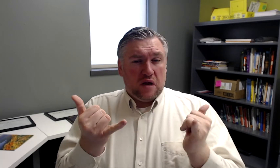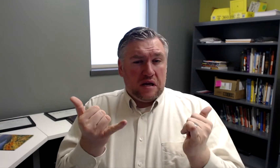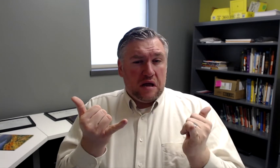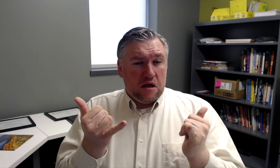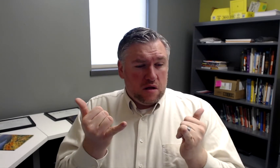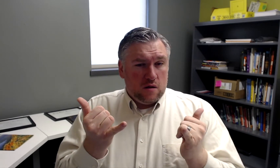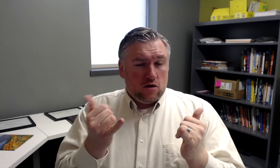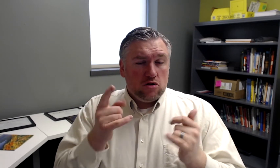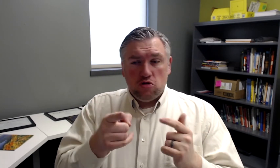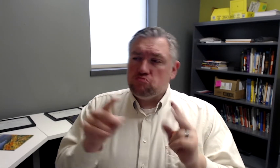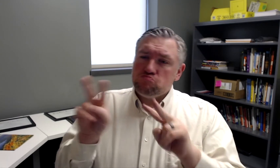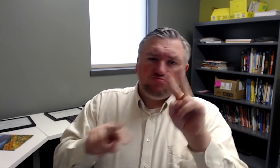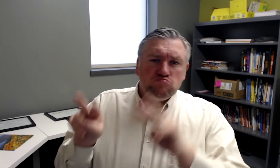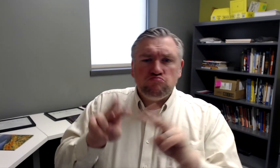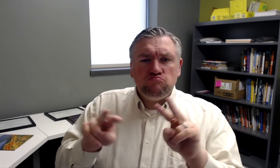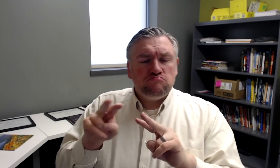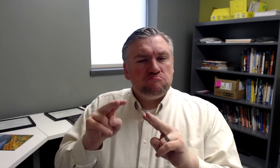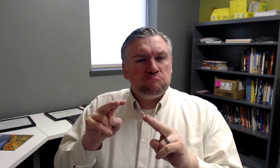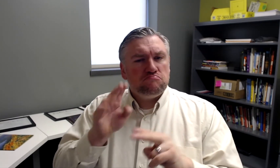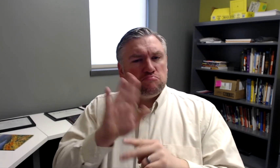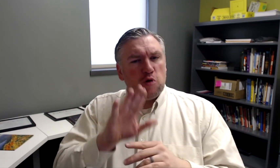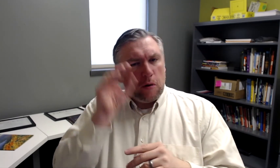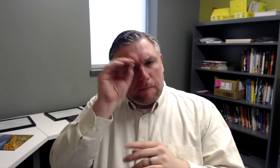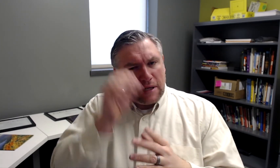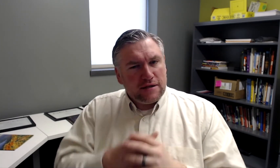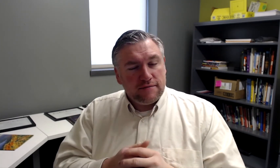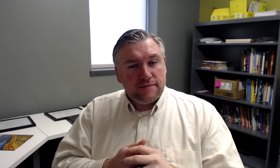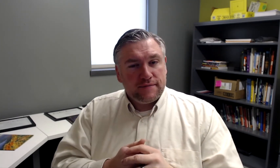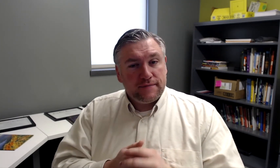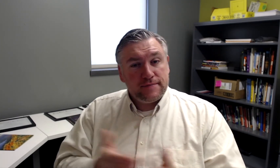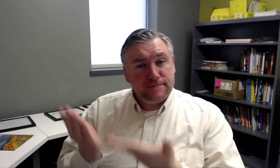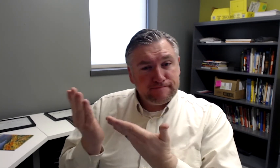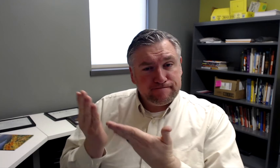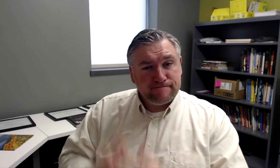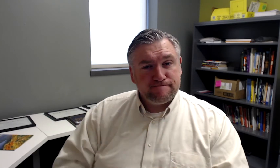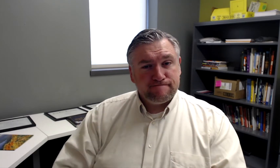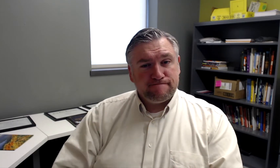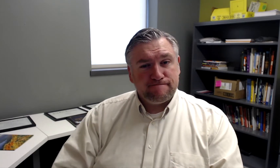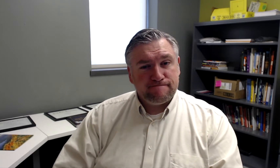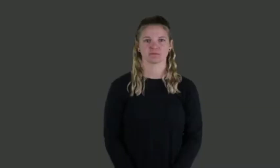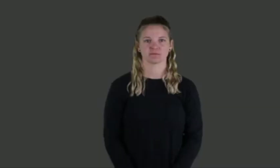I'm going to show 2 videos now of examples and, for you to get your opinion on.